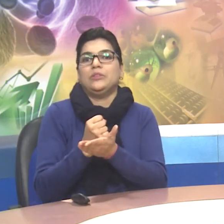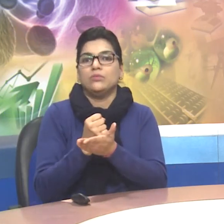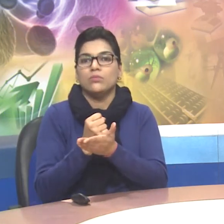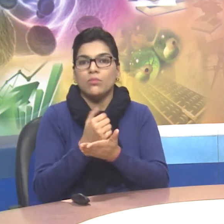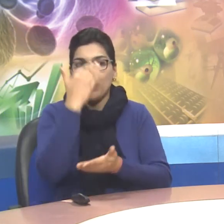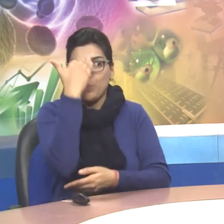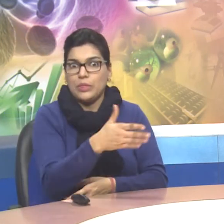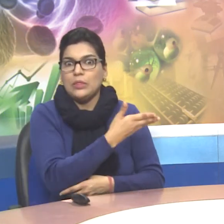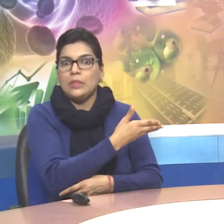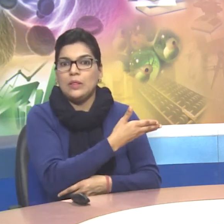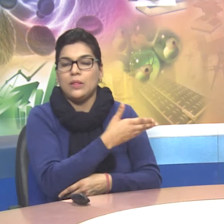She must know.